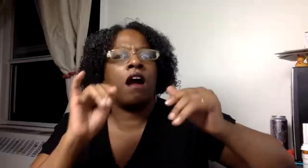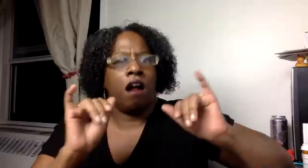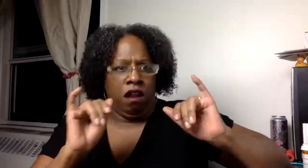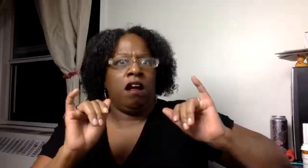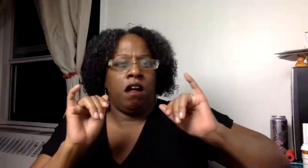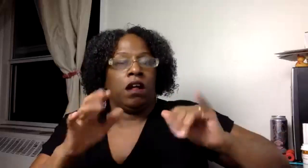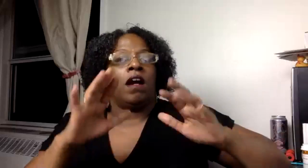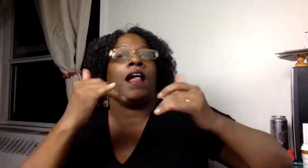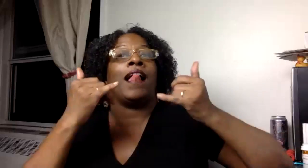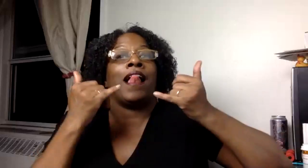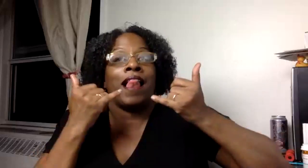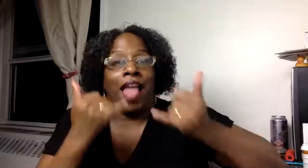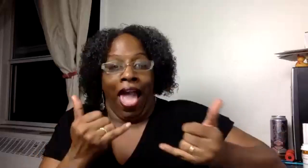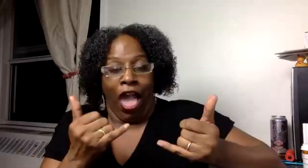in communication,